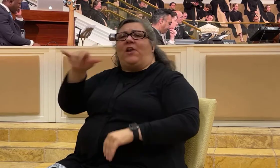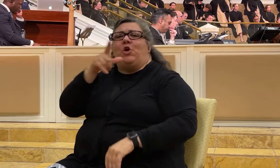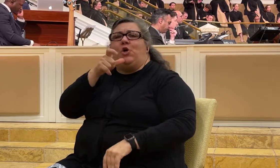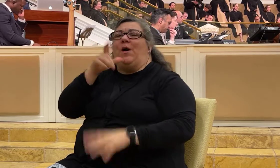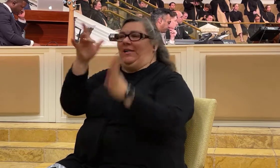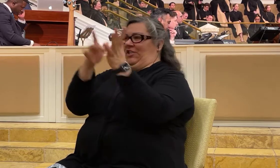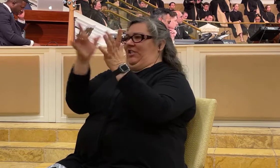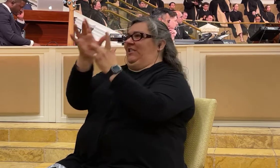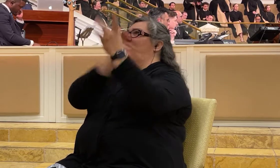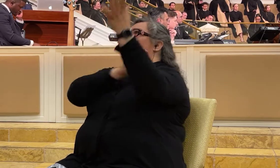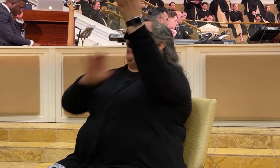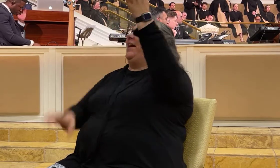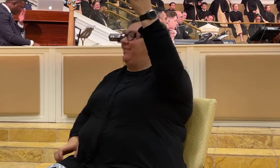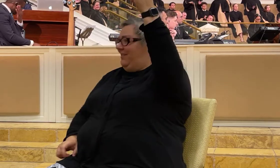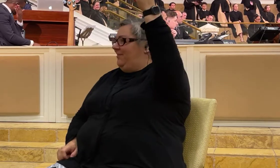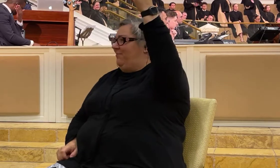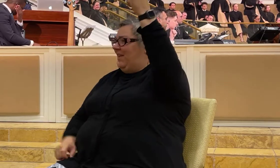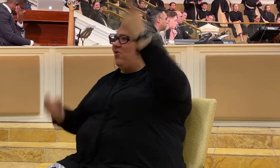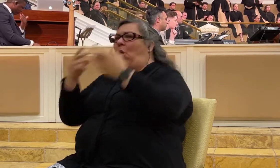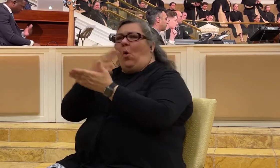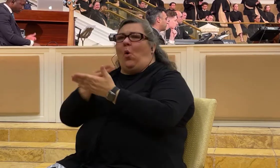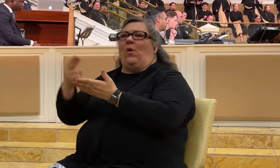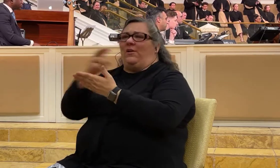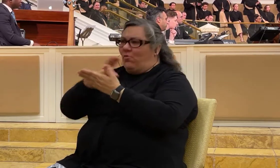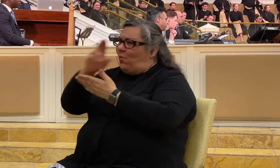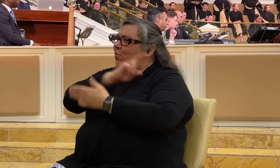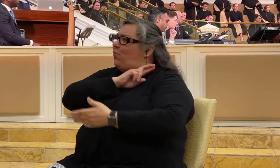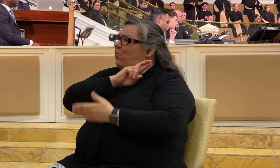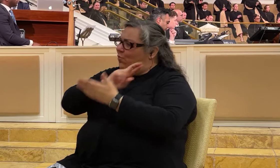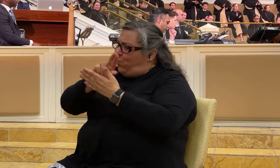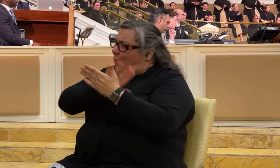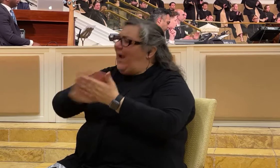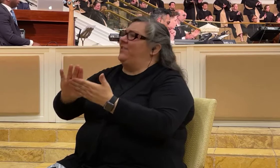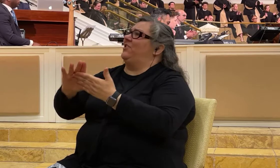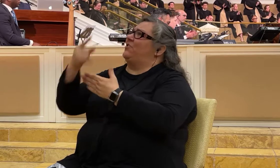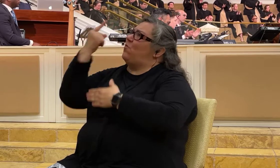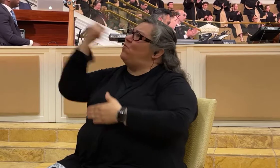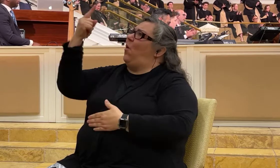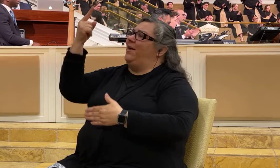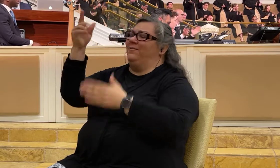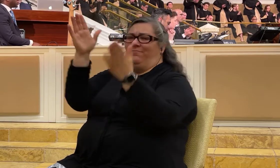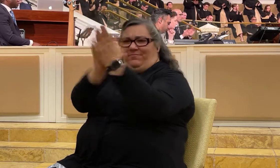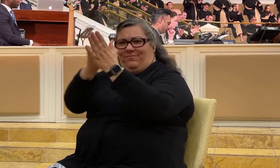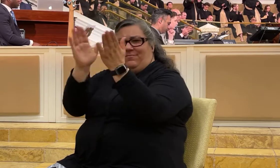Christ, the Holy, righteous one. Amen.